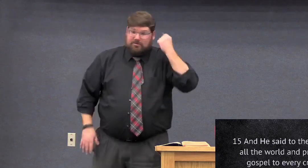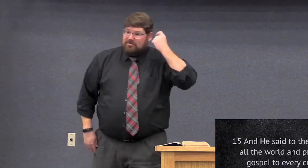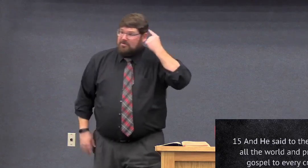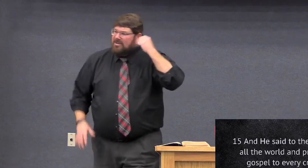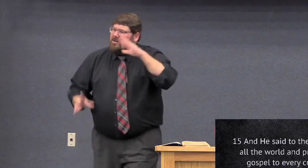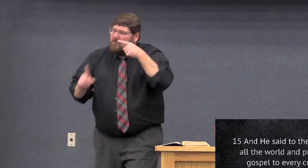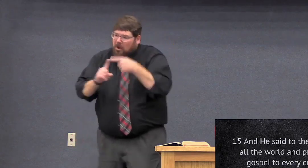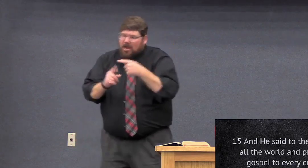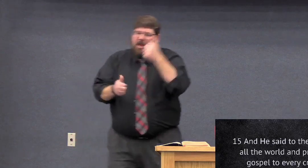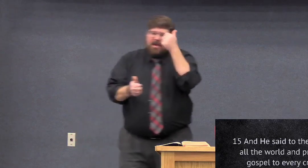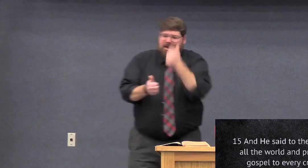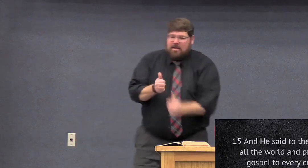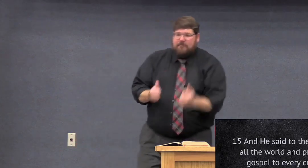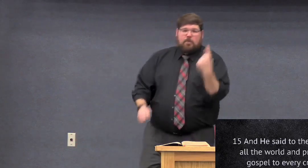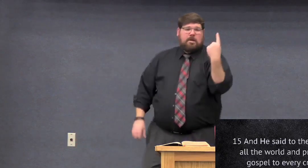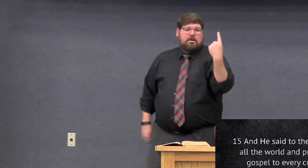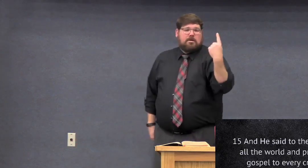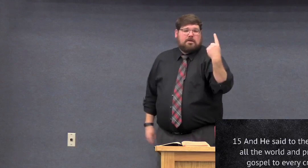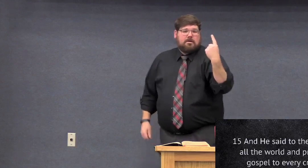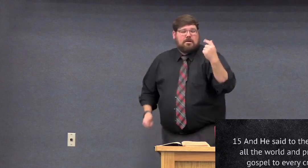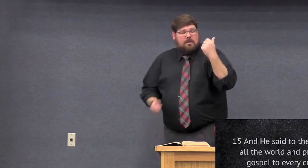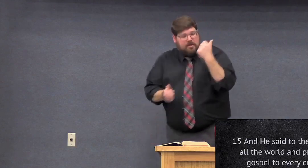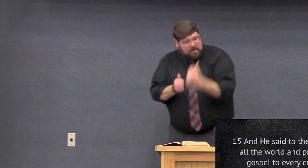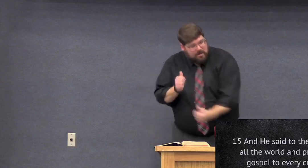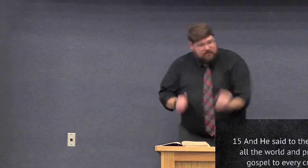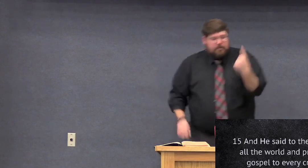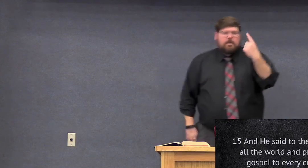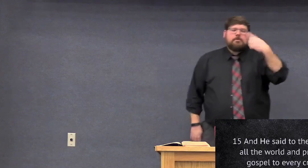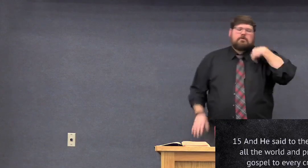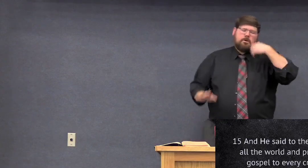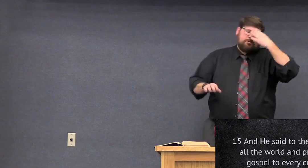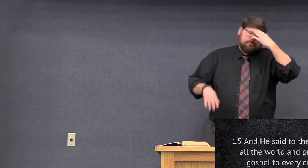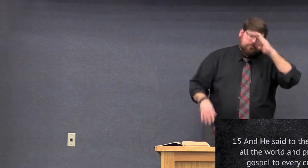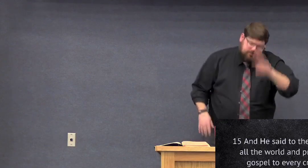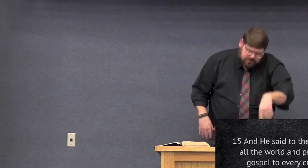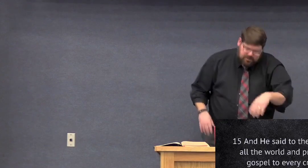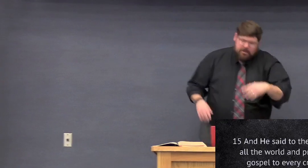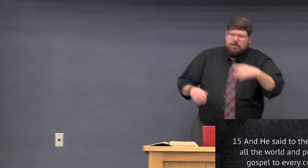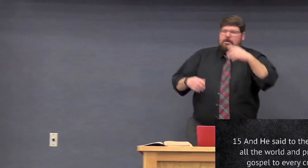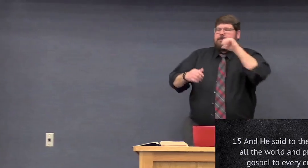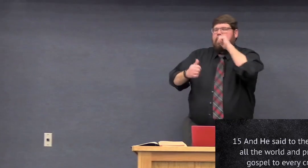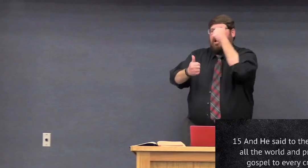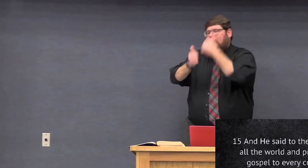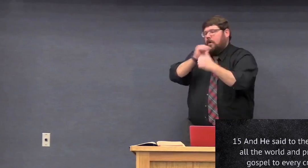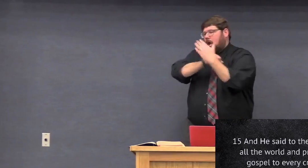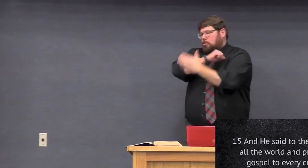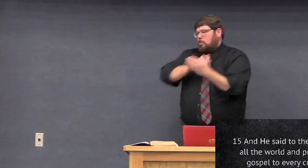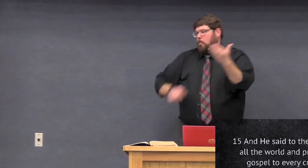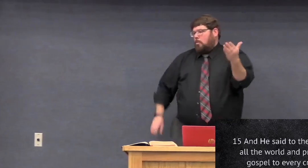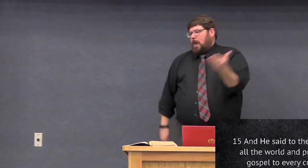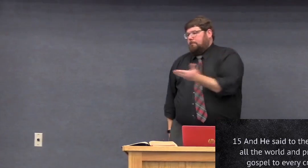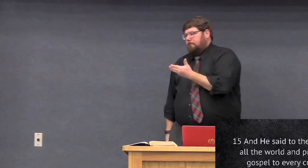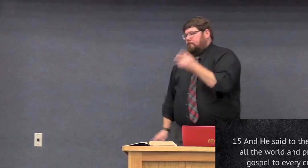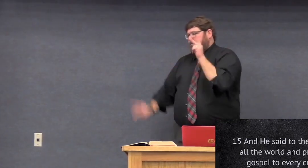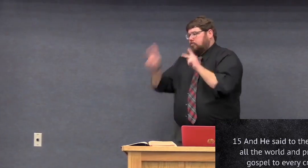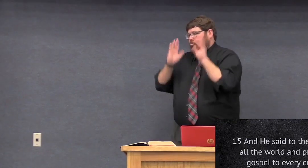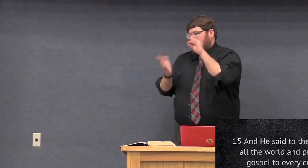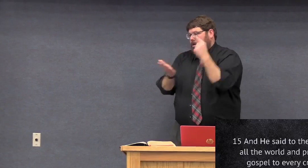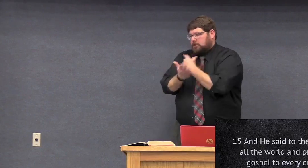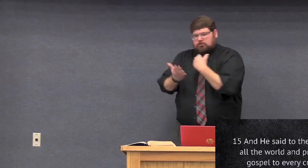scientists there, they need Jesus. Everyone everywhere needs Jesus. Now, I know that not every